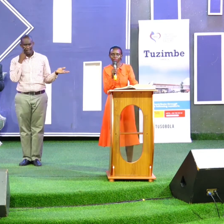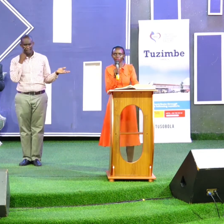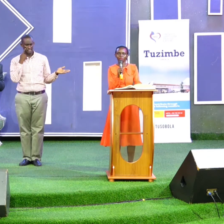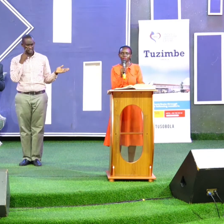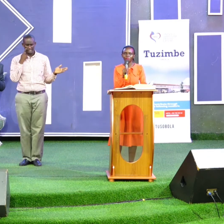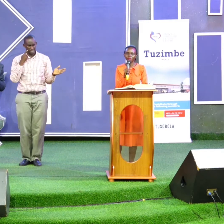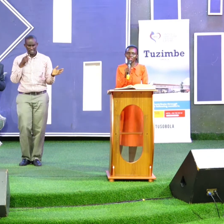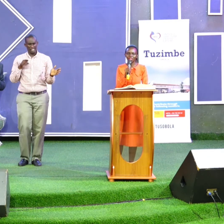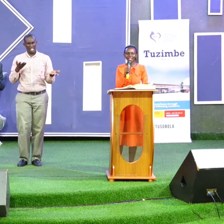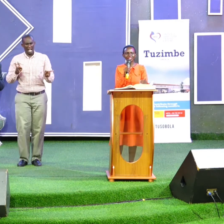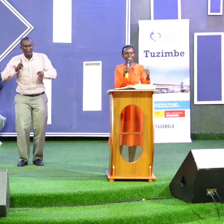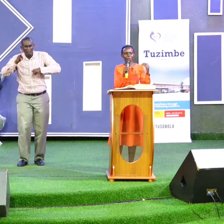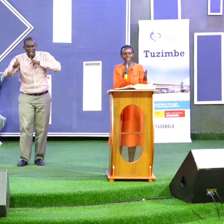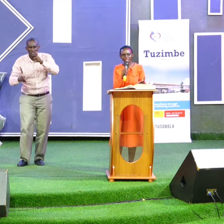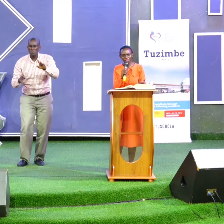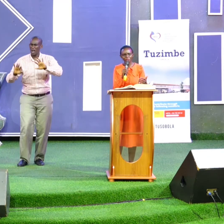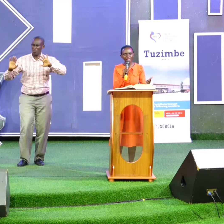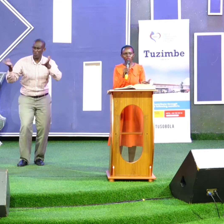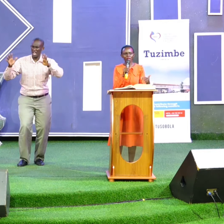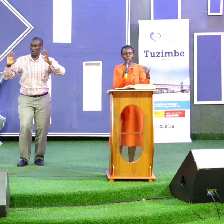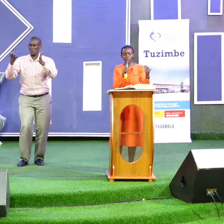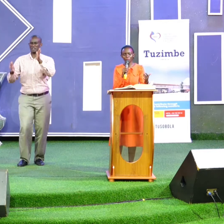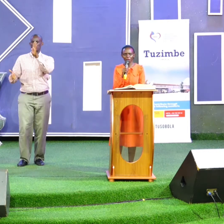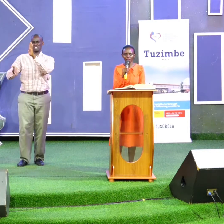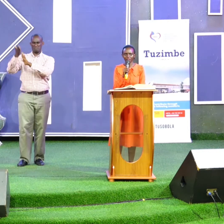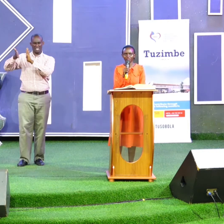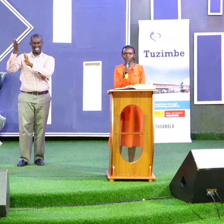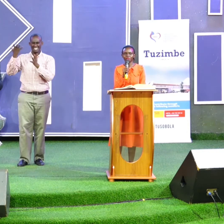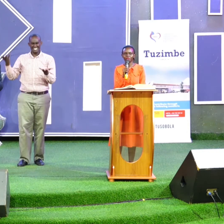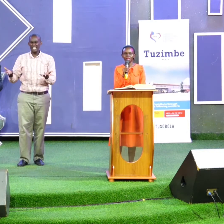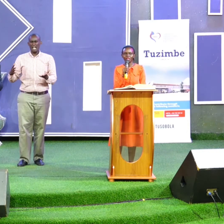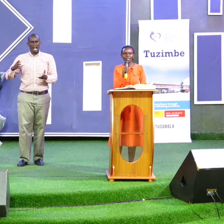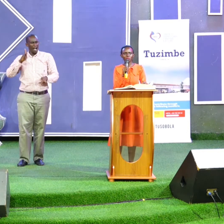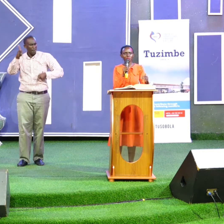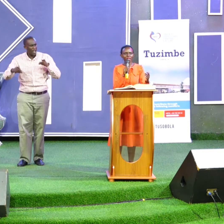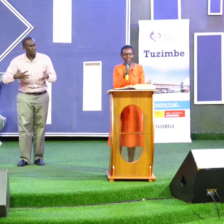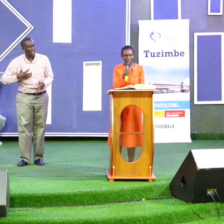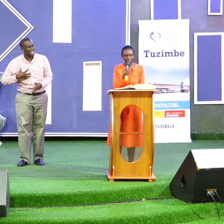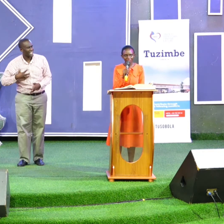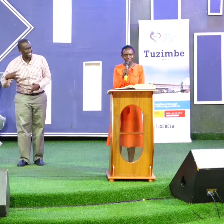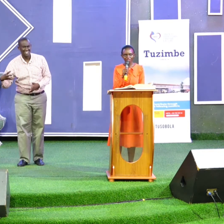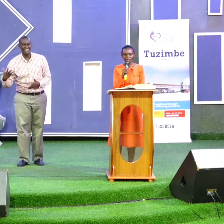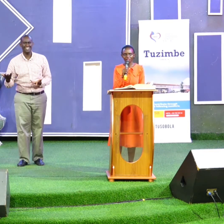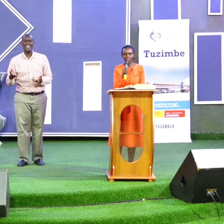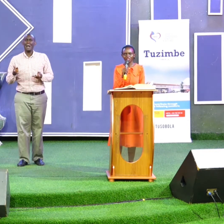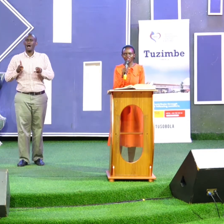backslide. Seeing the speed at which men were prospering. They were rich.